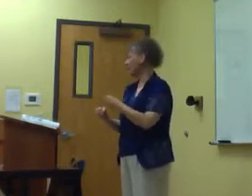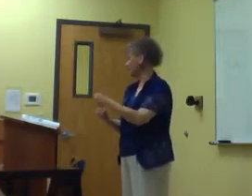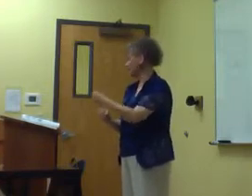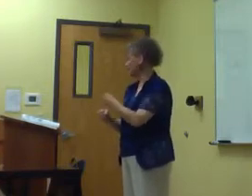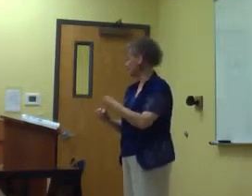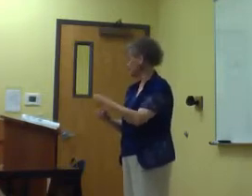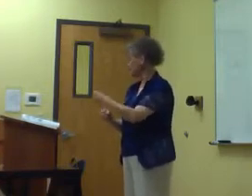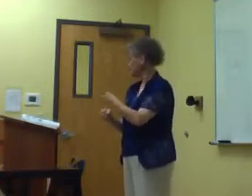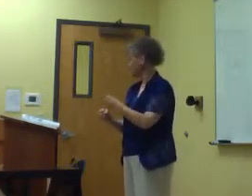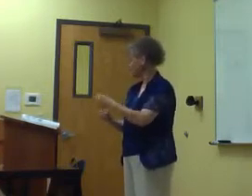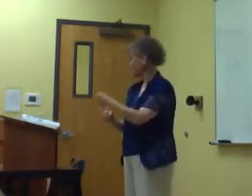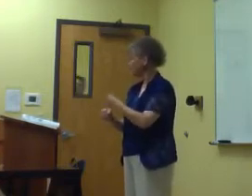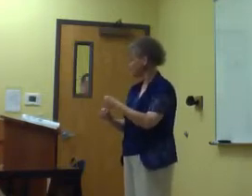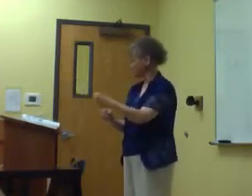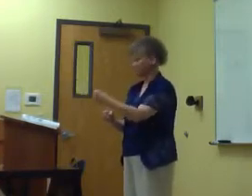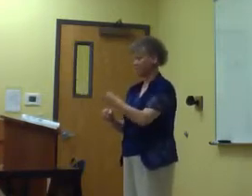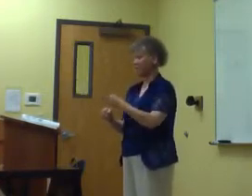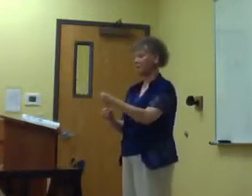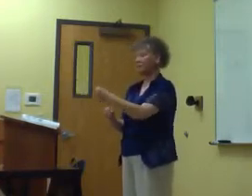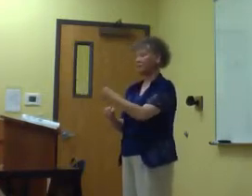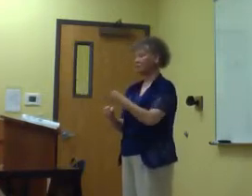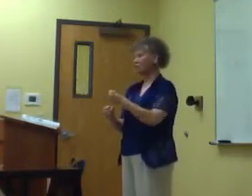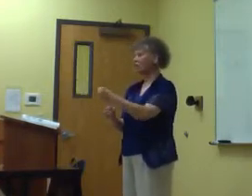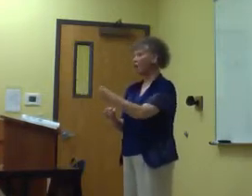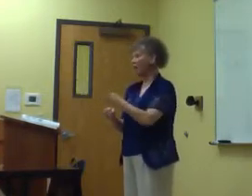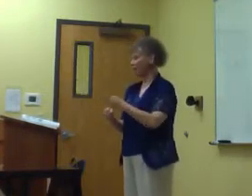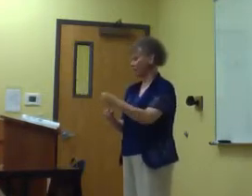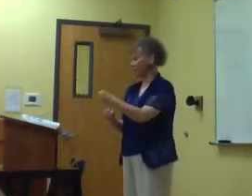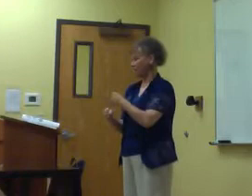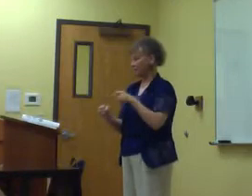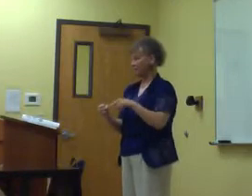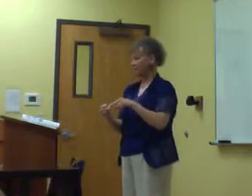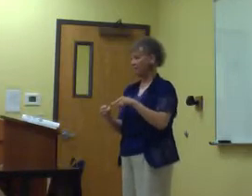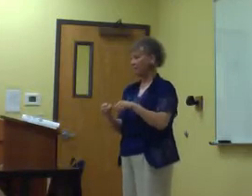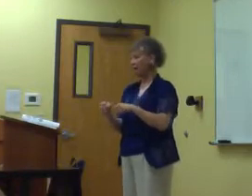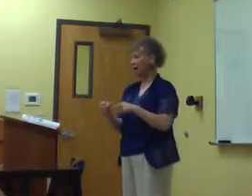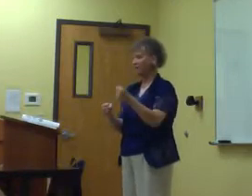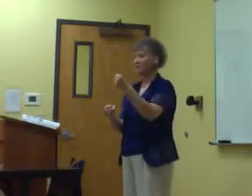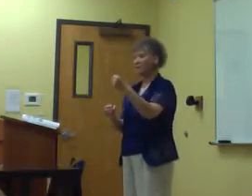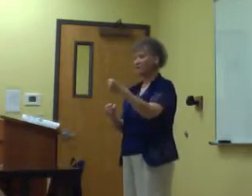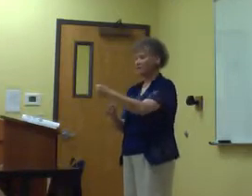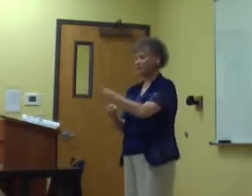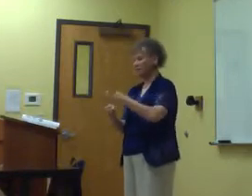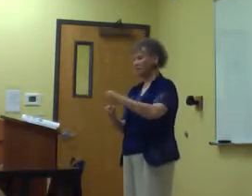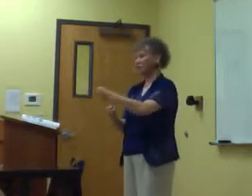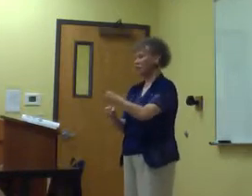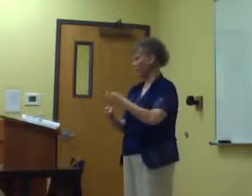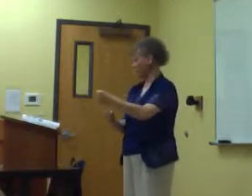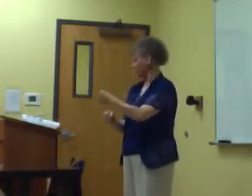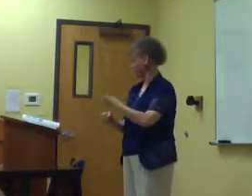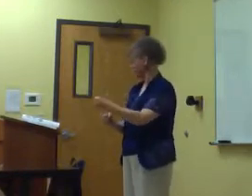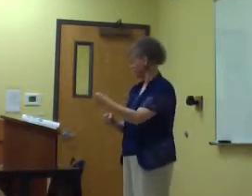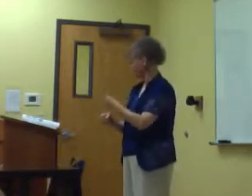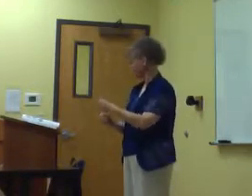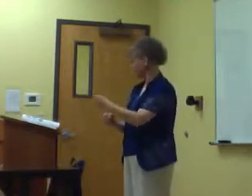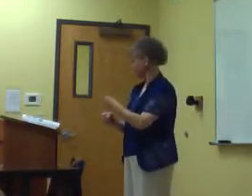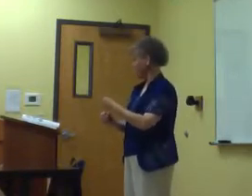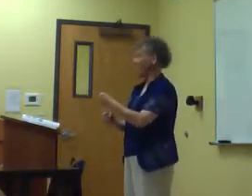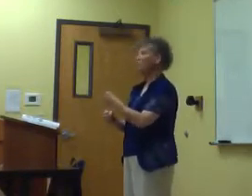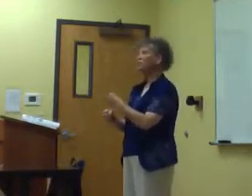hand. All right, so coffee. This is the box, here's the crank. And which hand